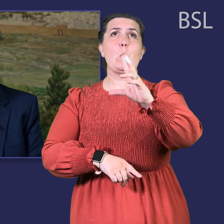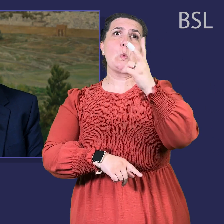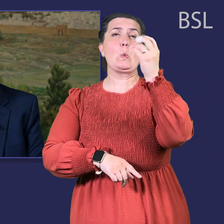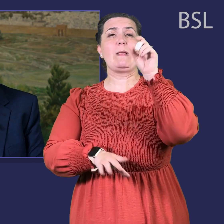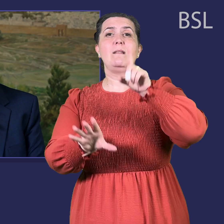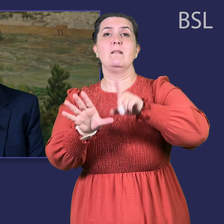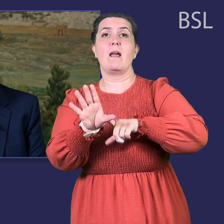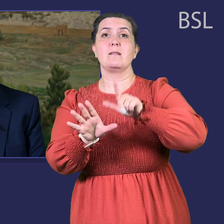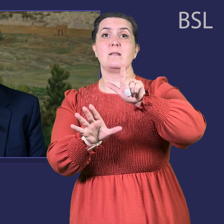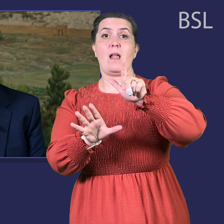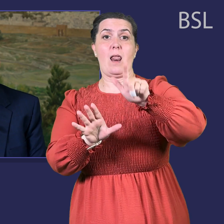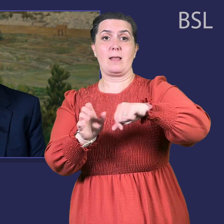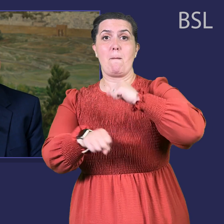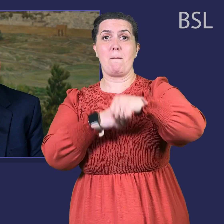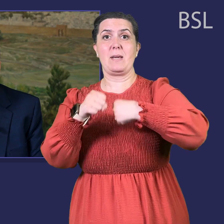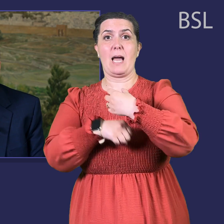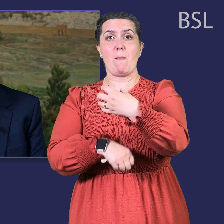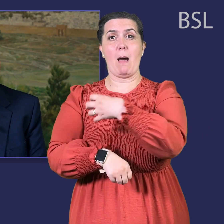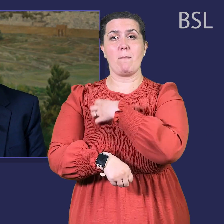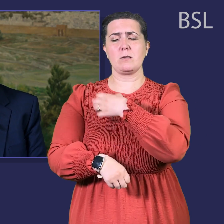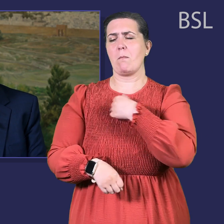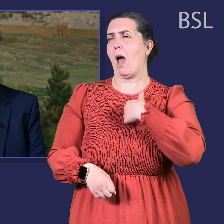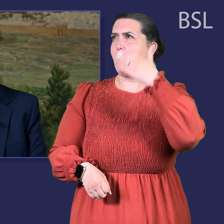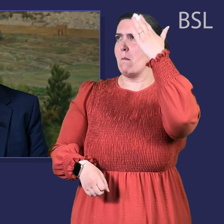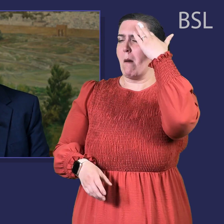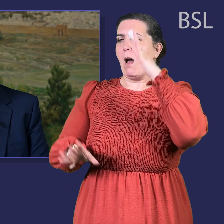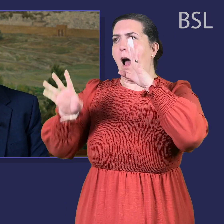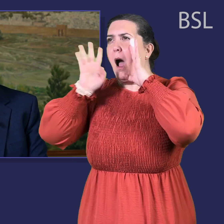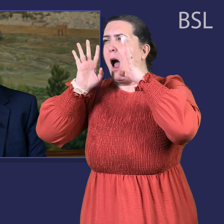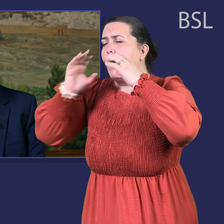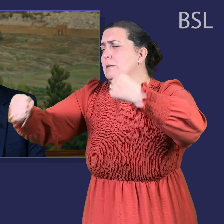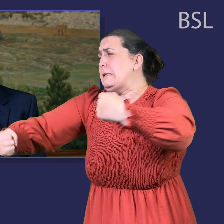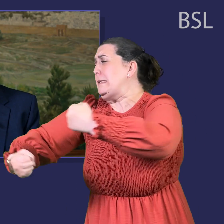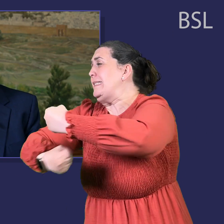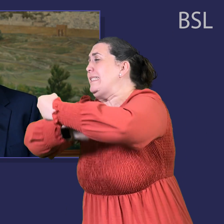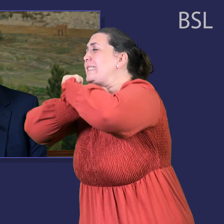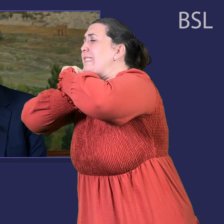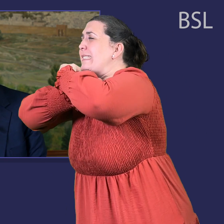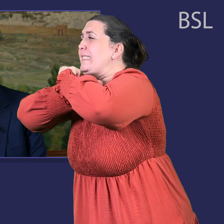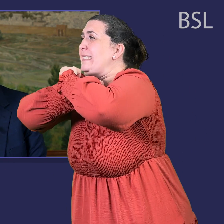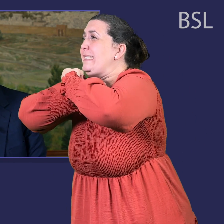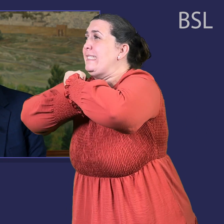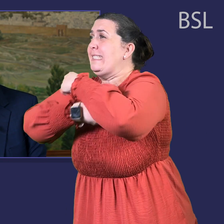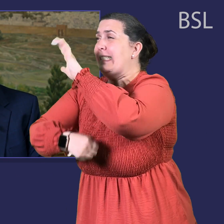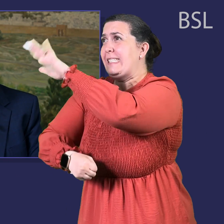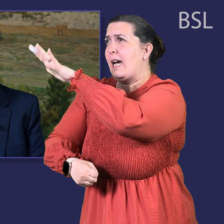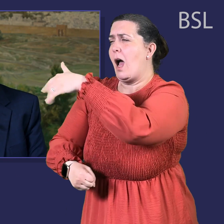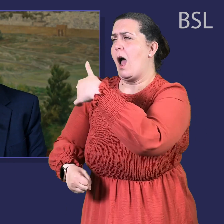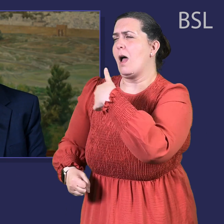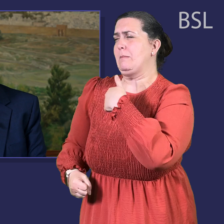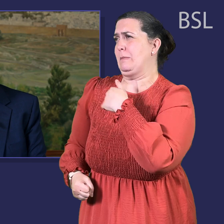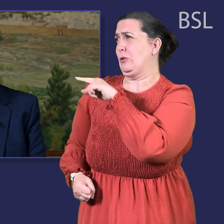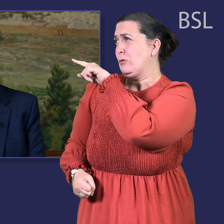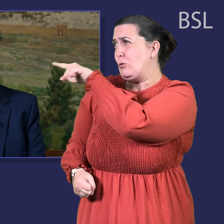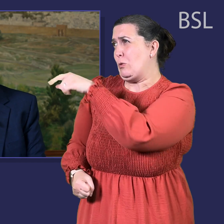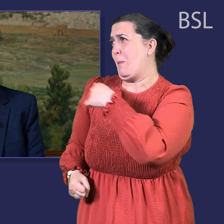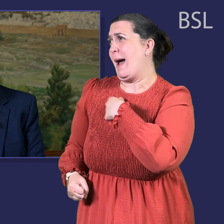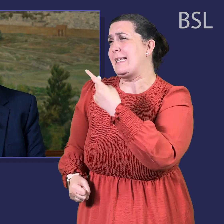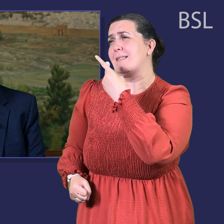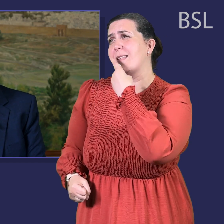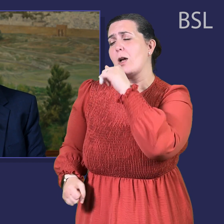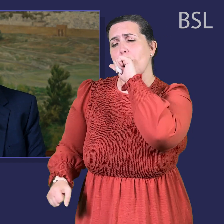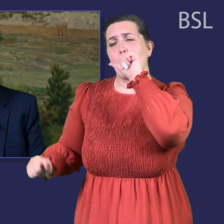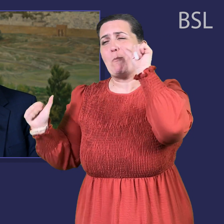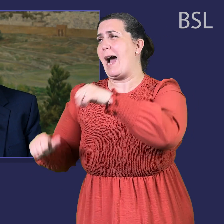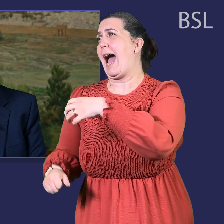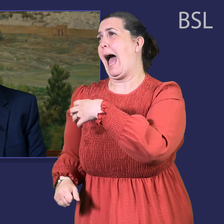Twelve, some two decades later, my mother wept and hugged me and then told me I was